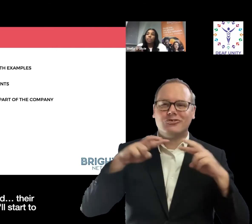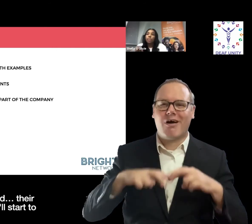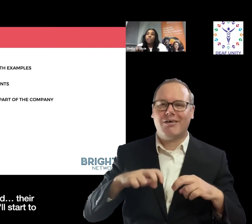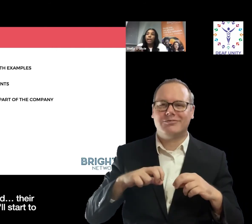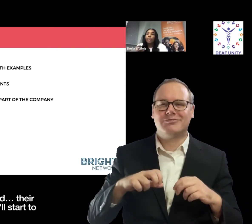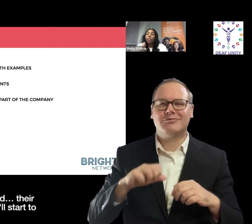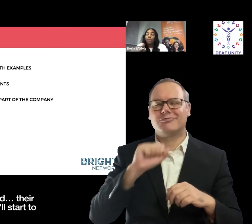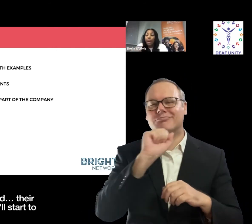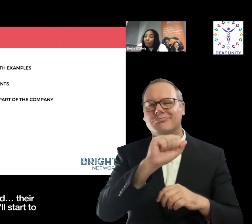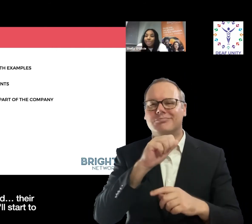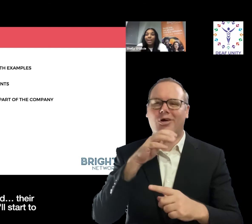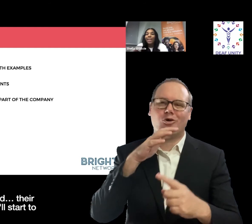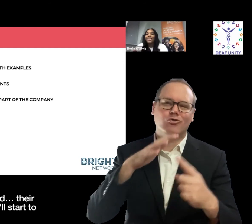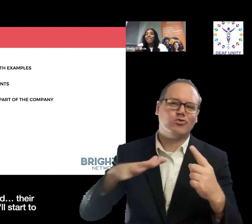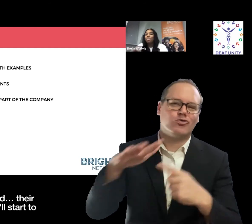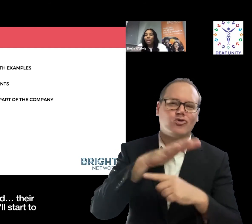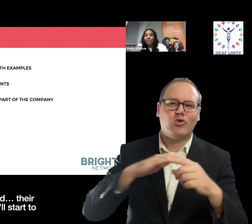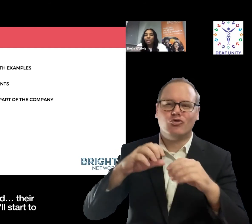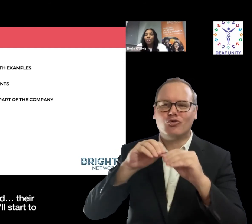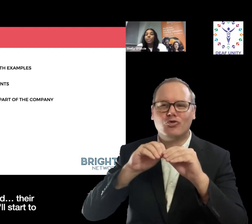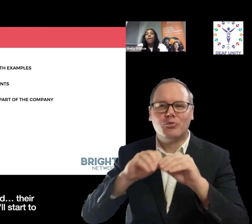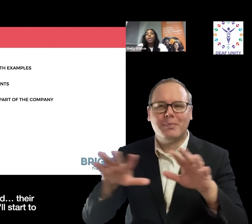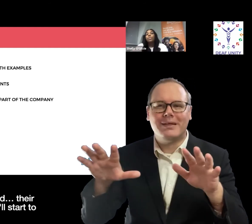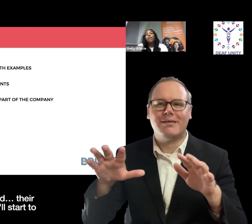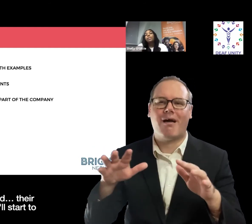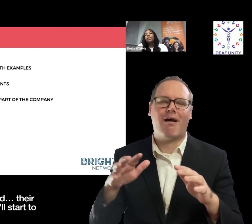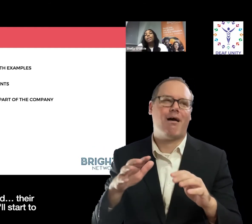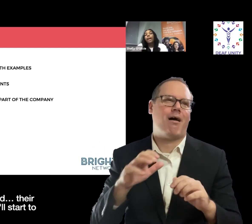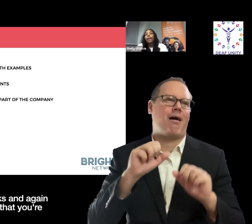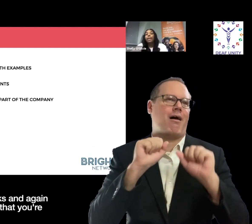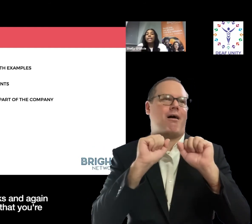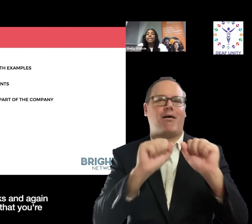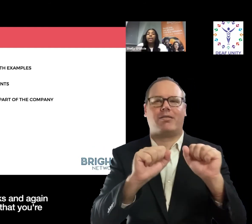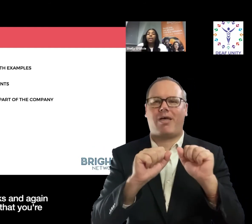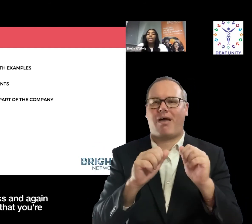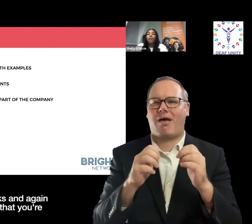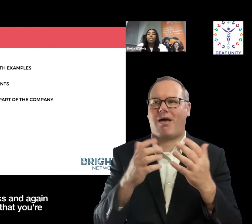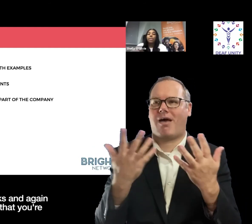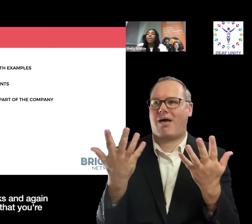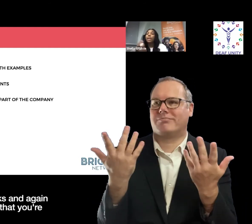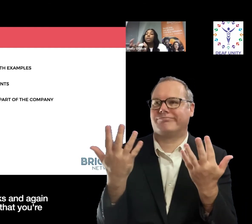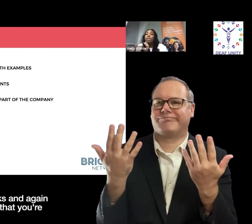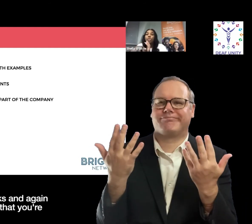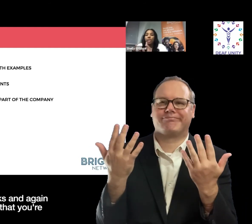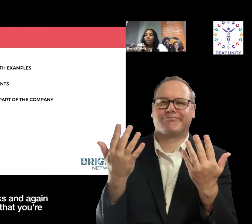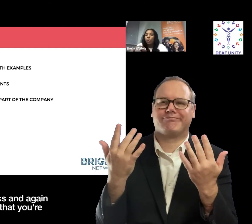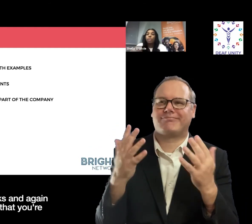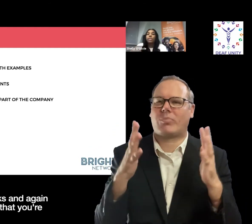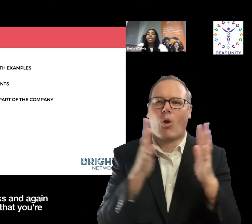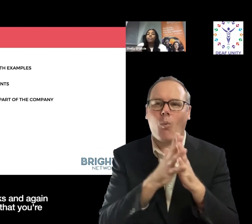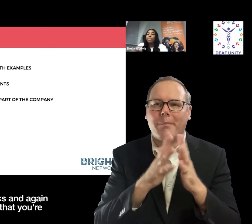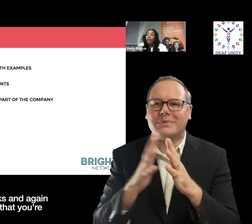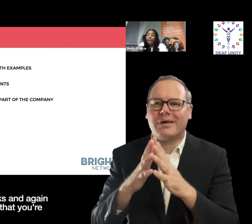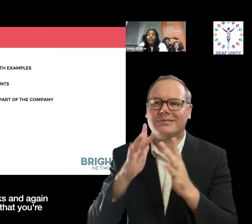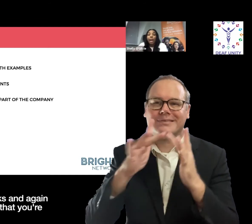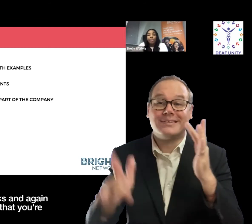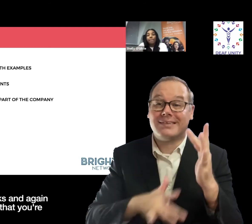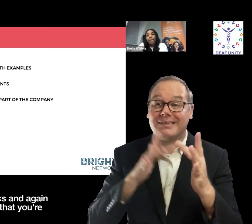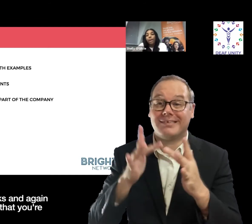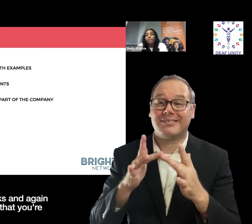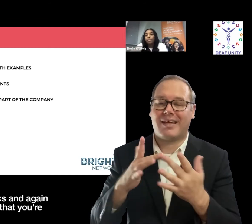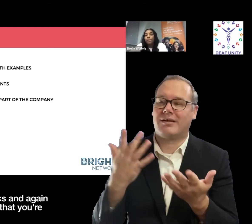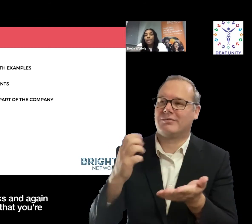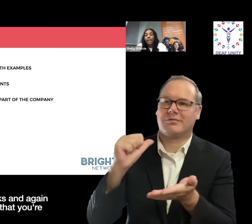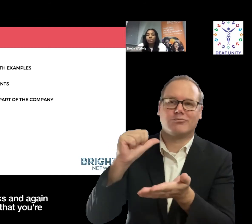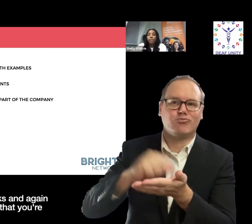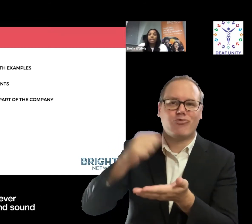what's it called, the firm websites and press articles, you'll start to get an idea of how the industry talks, and again how that